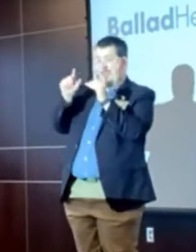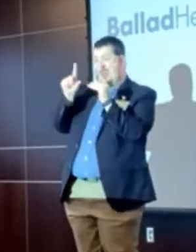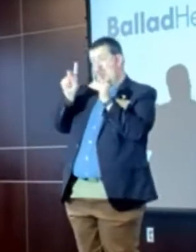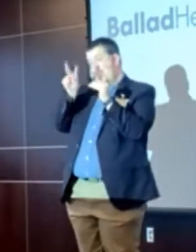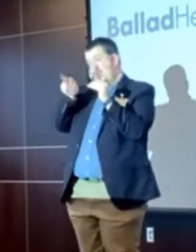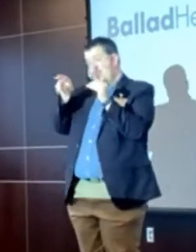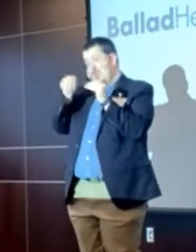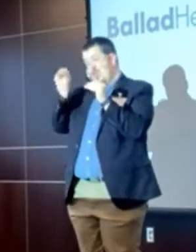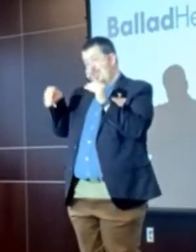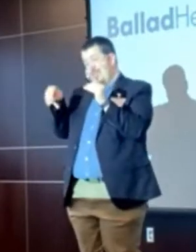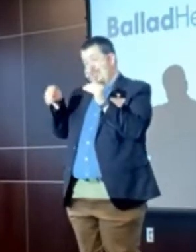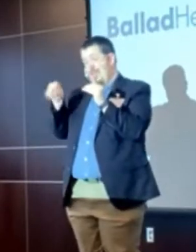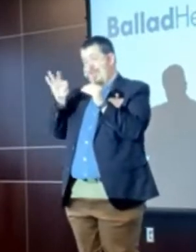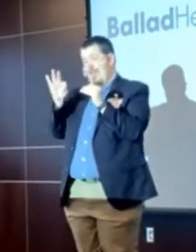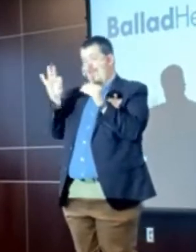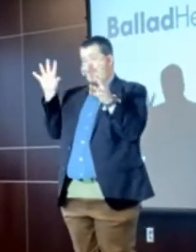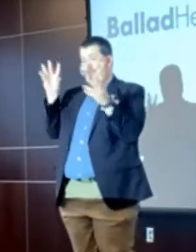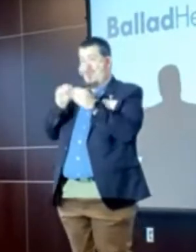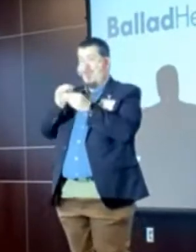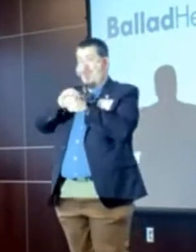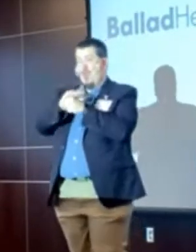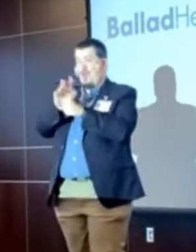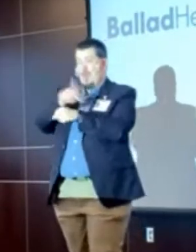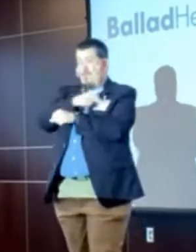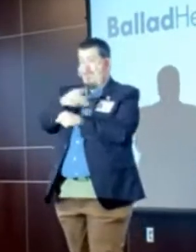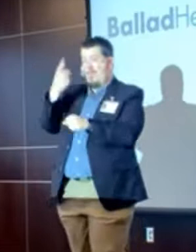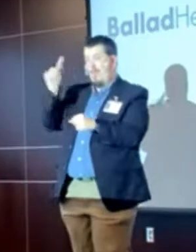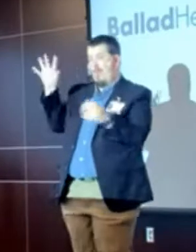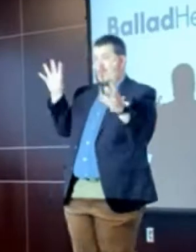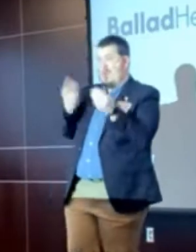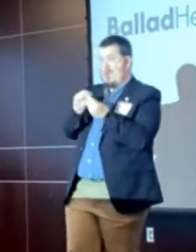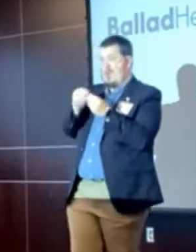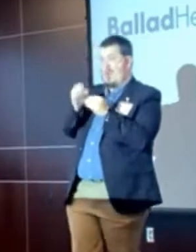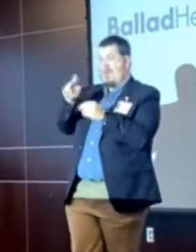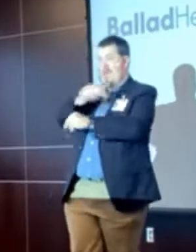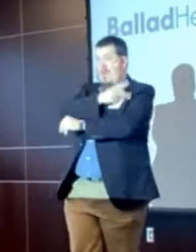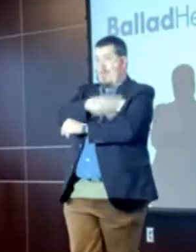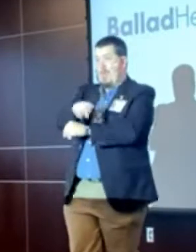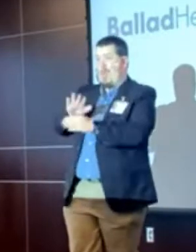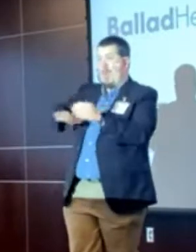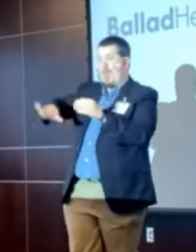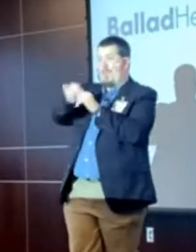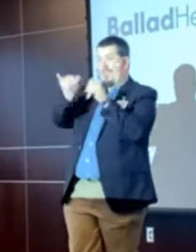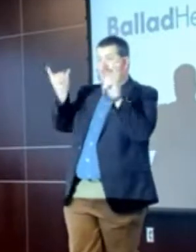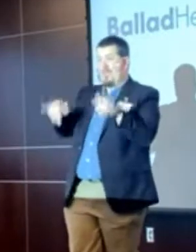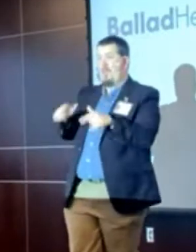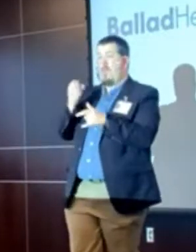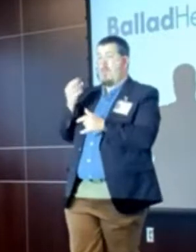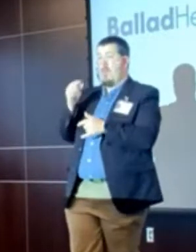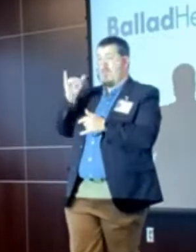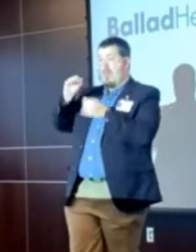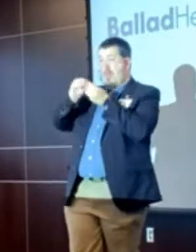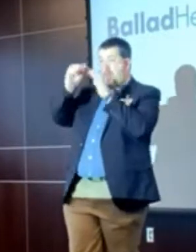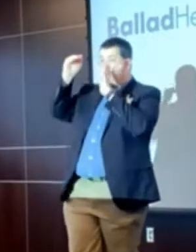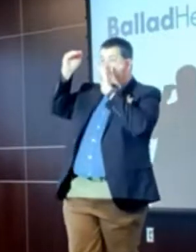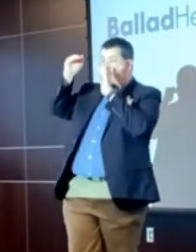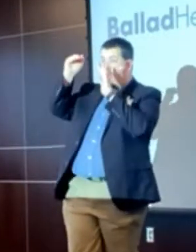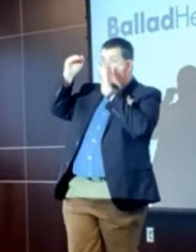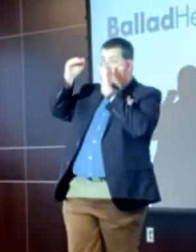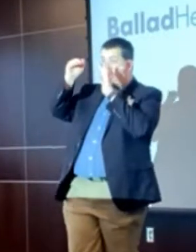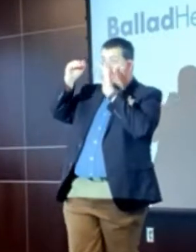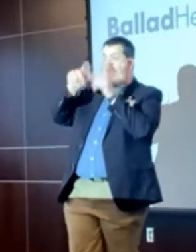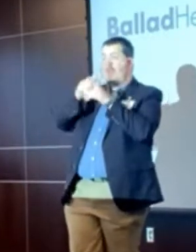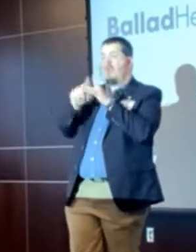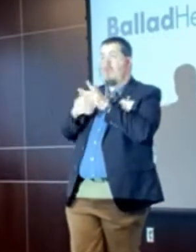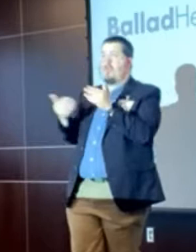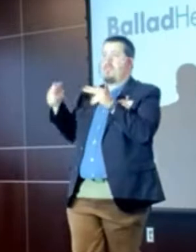22% of our total COVID patients for our total number of patients across the system. So as that continues to drop, we'll start to